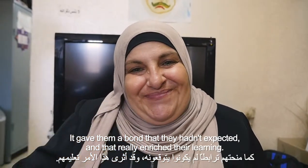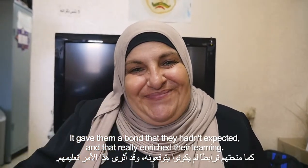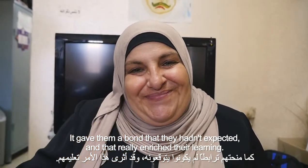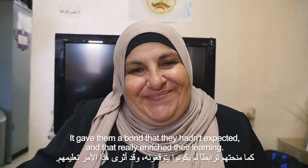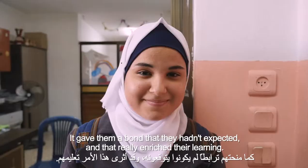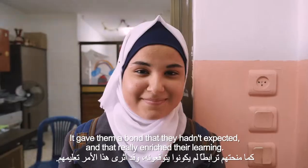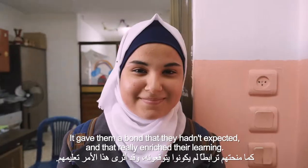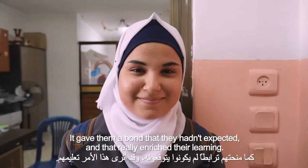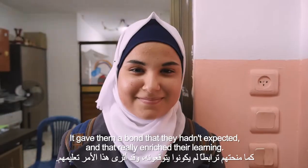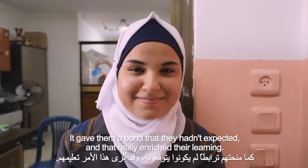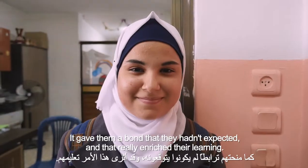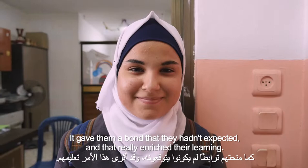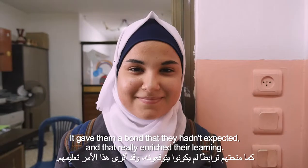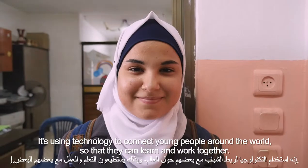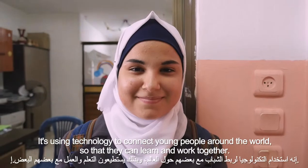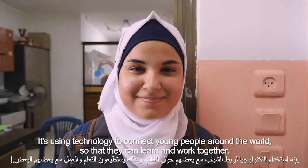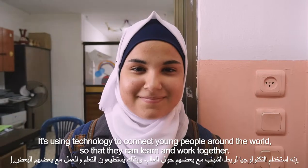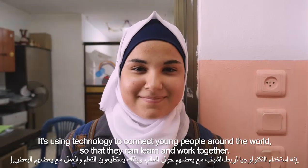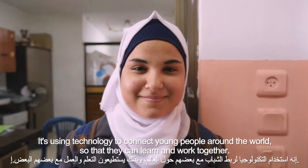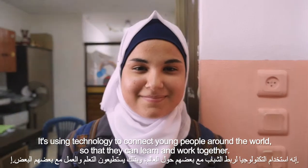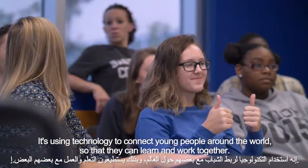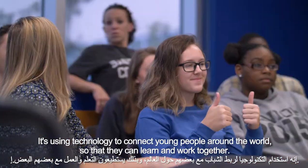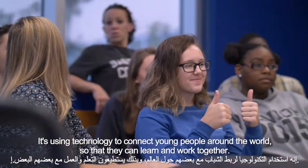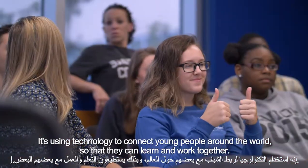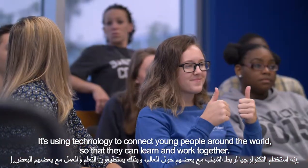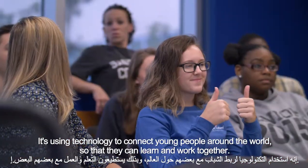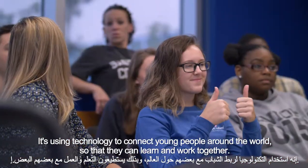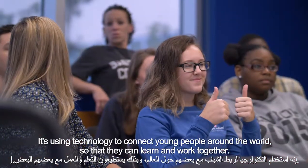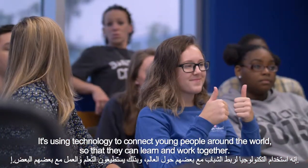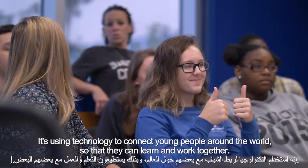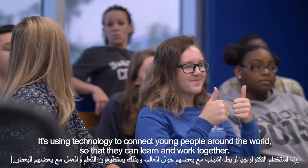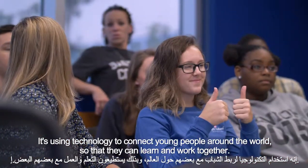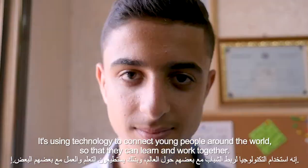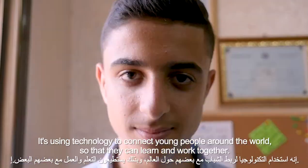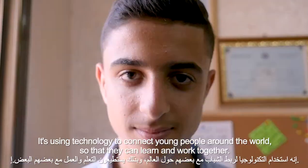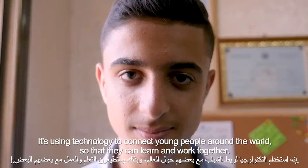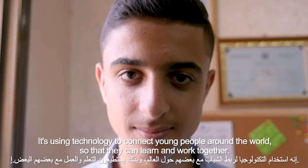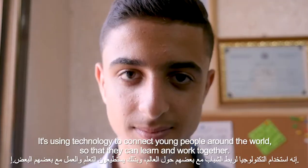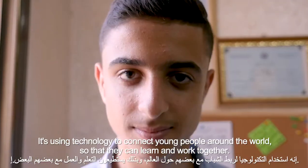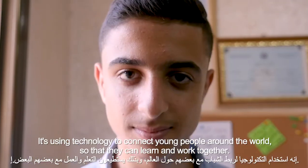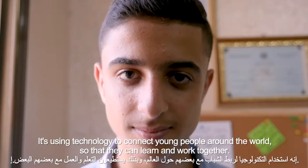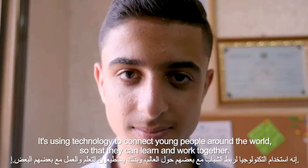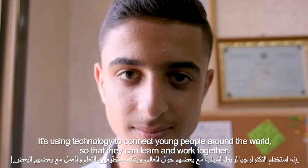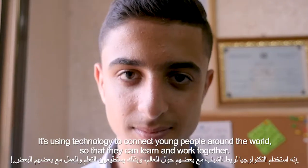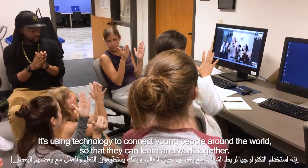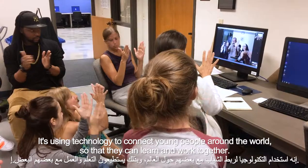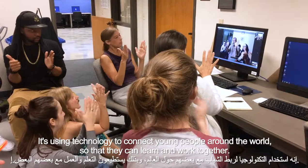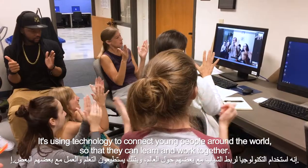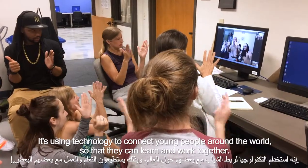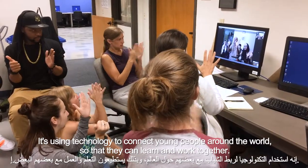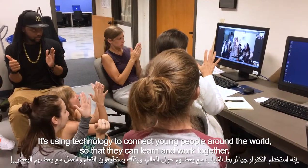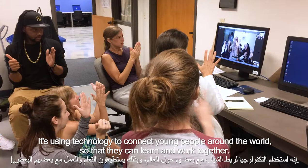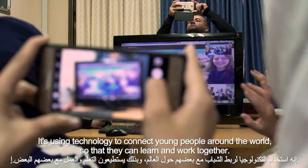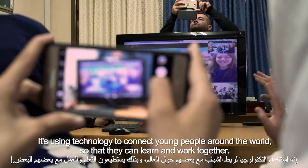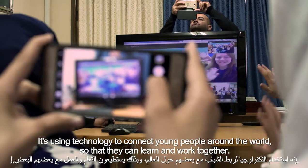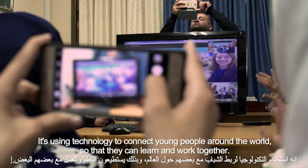really enriched their learning. It's using technology to connect young people around the world so that they can learn and work together.